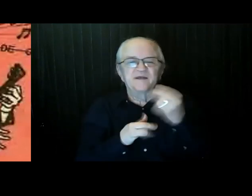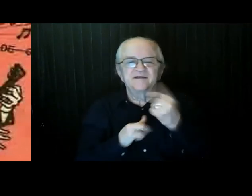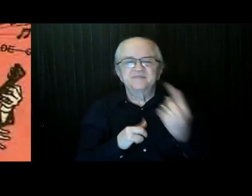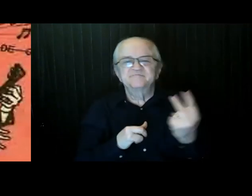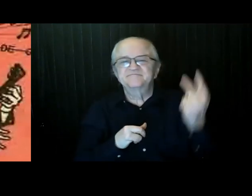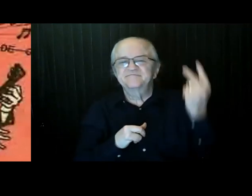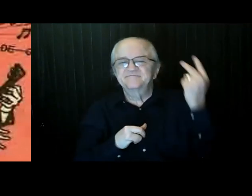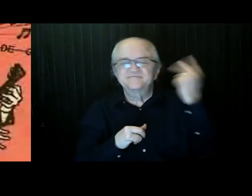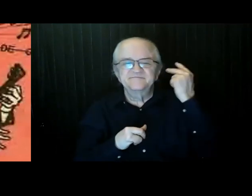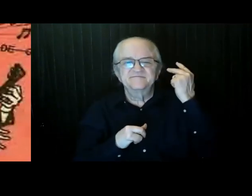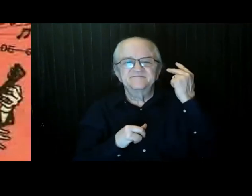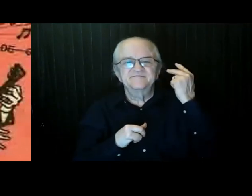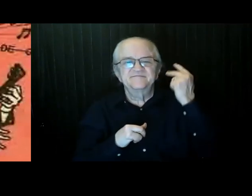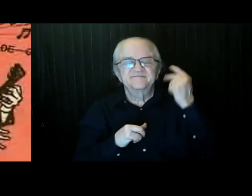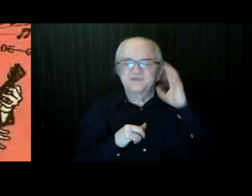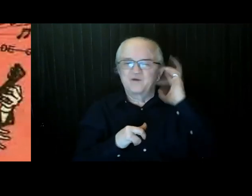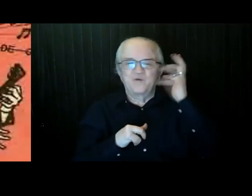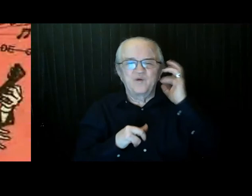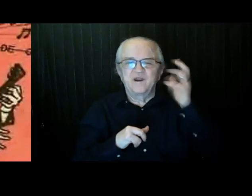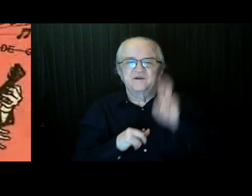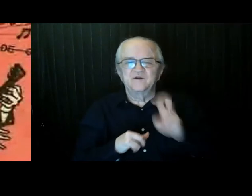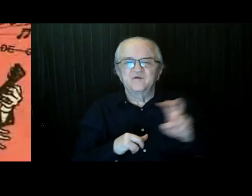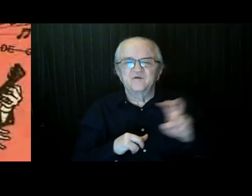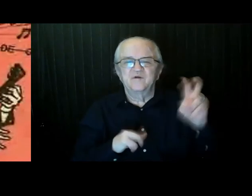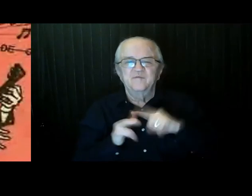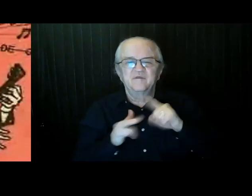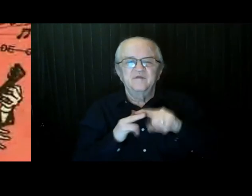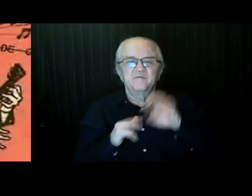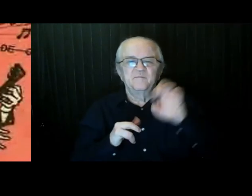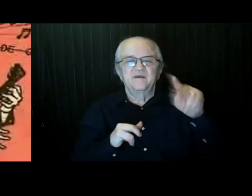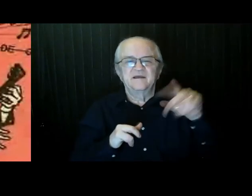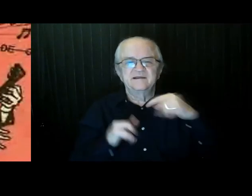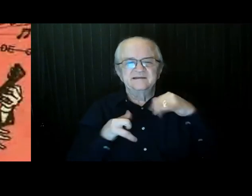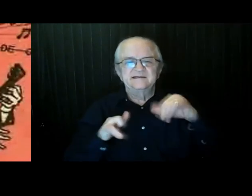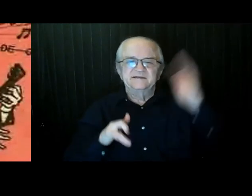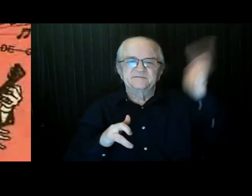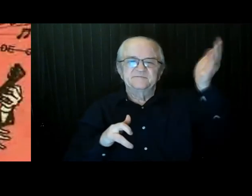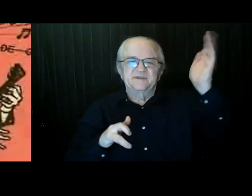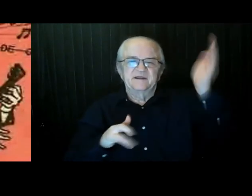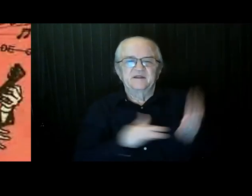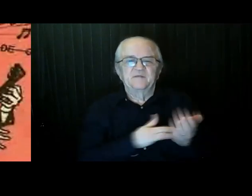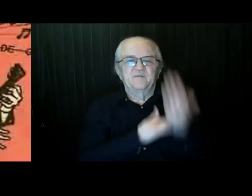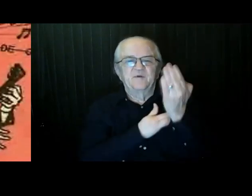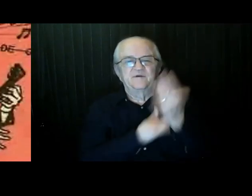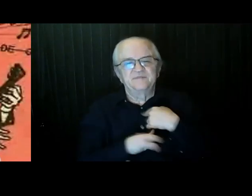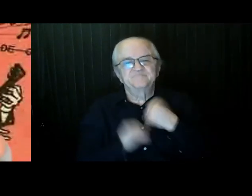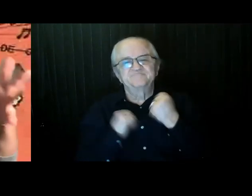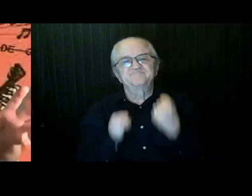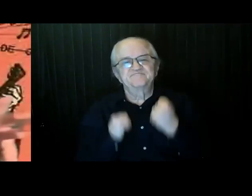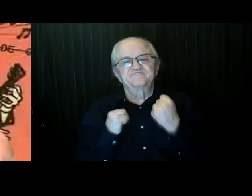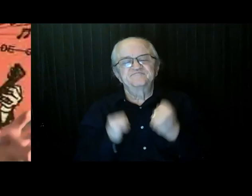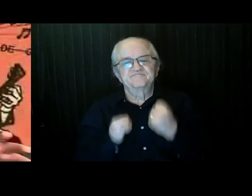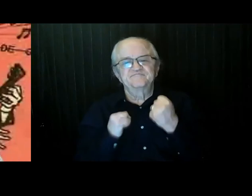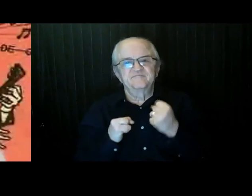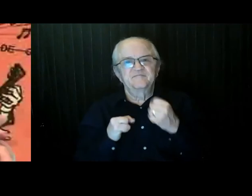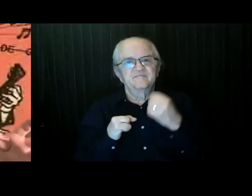lost trip and then make it back before it got too late, because I still had a speaking thing in the morning. So I'm driving along and I see a lit up